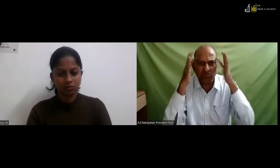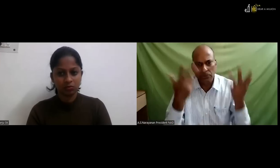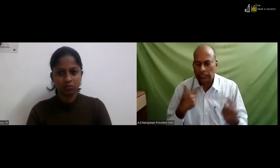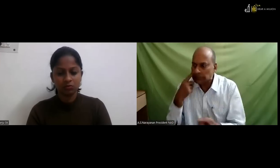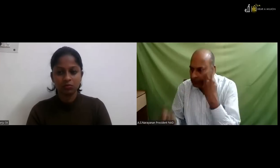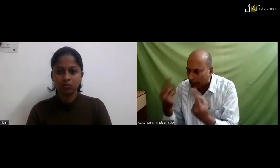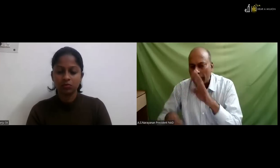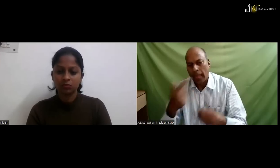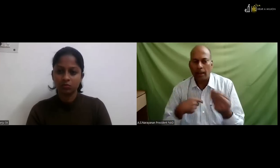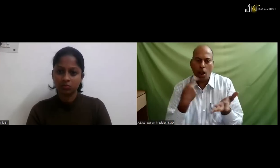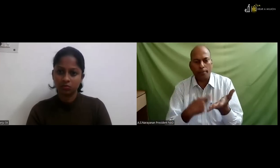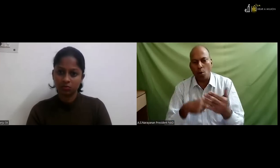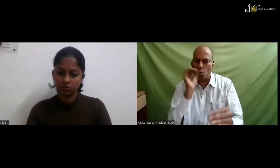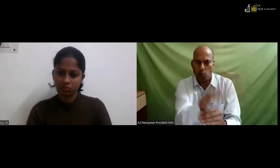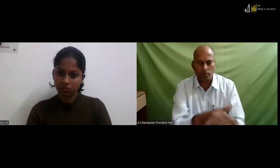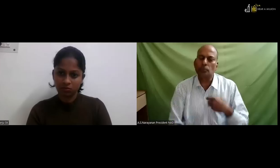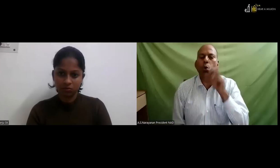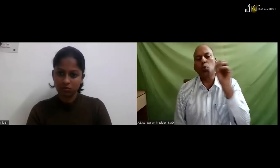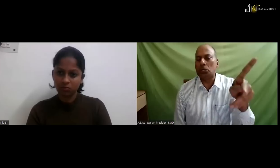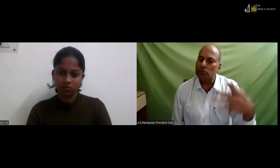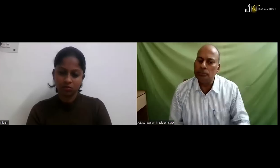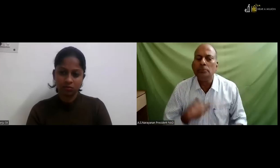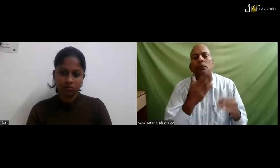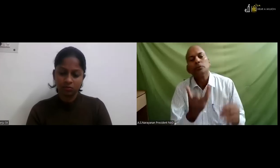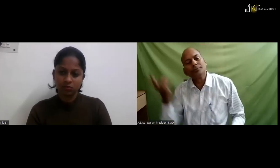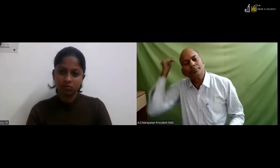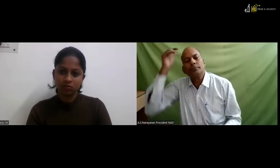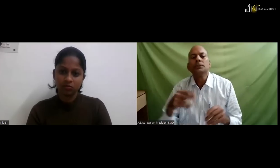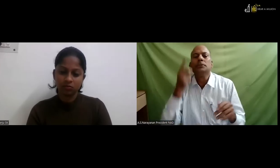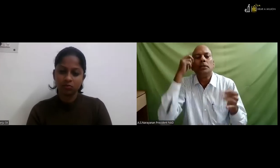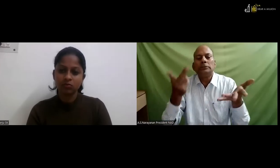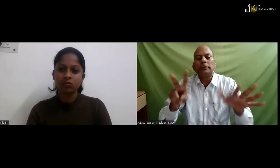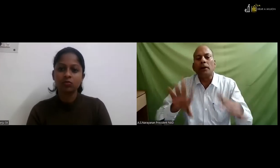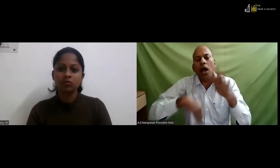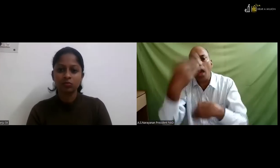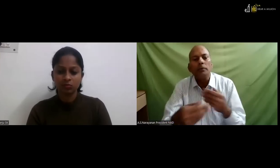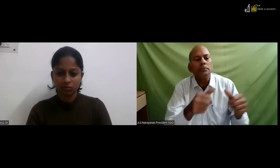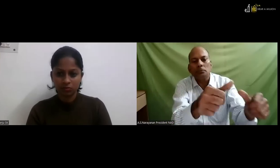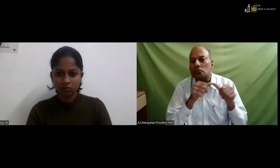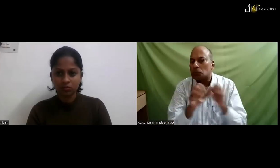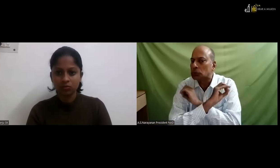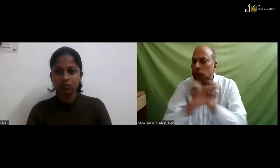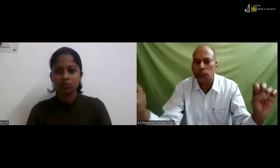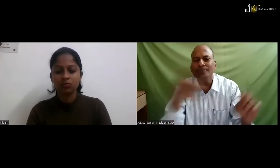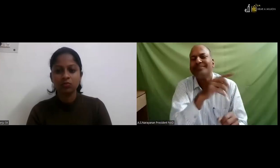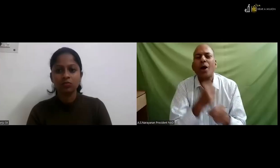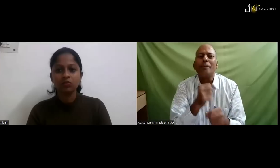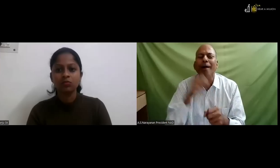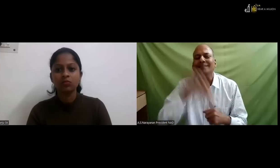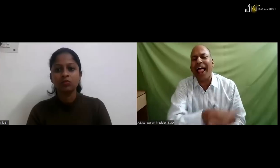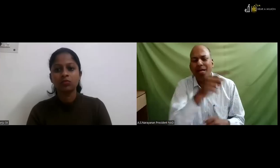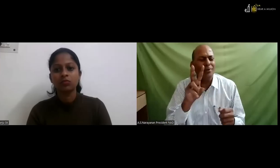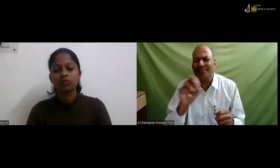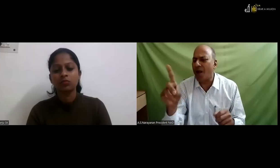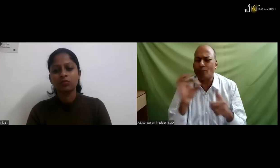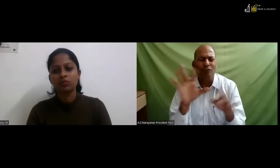say check that what is the actual data about the deaf person? So they said, okay, we will be checking about it and we can answer you